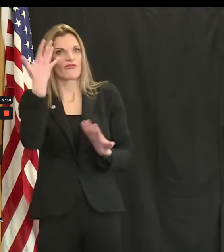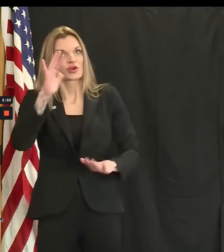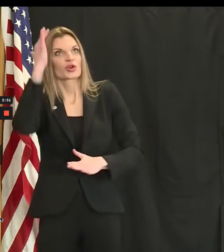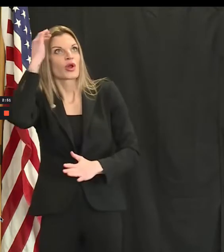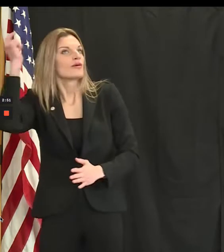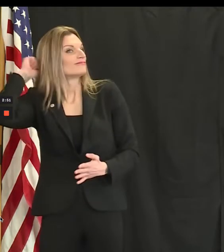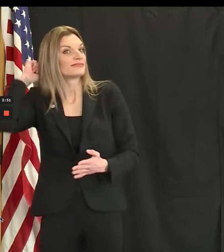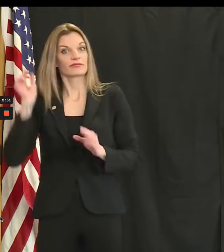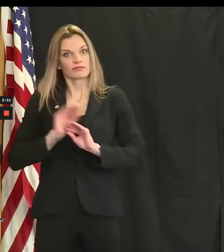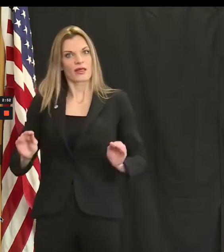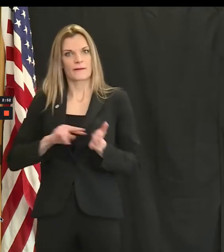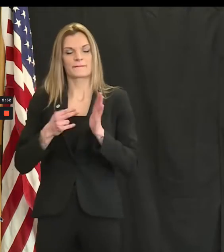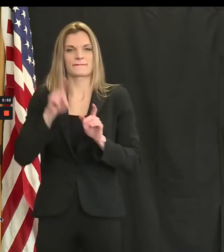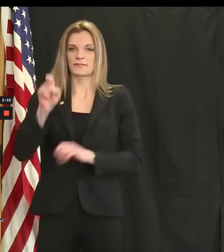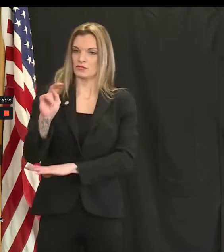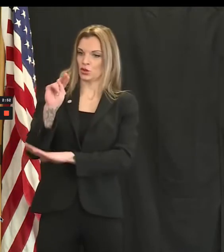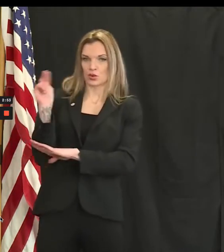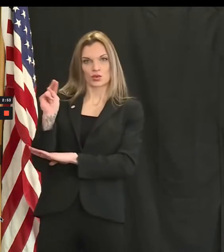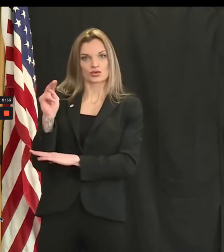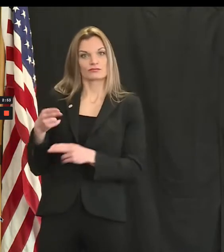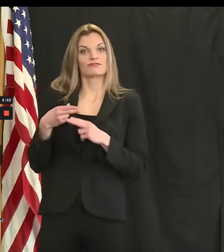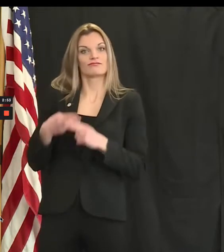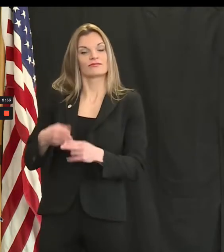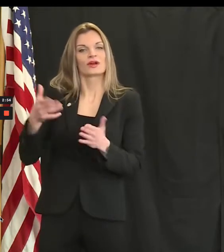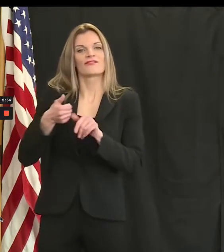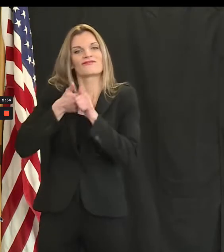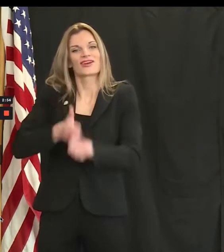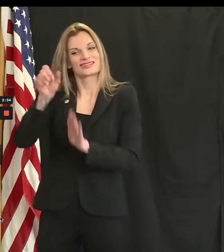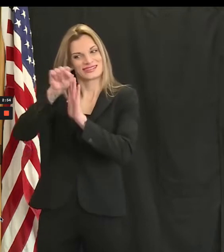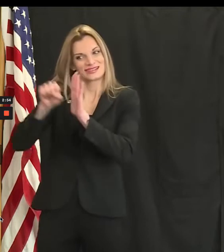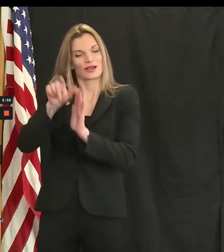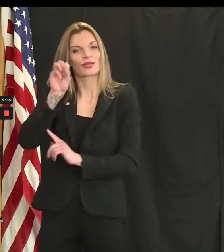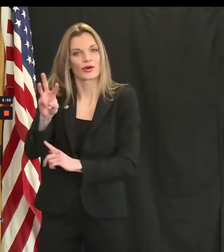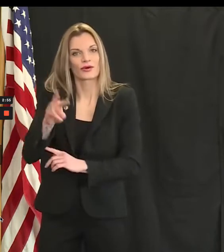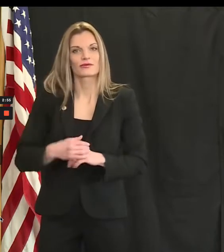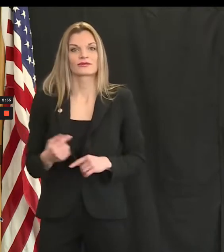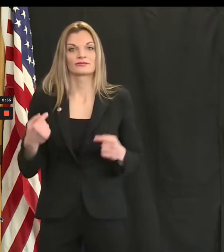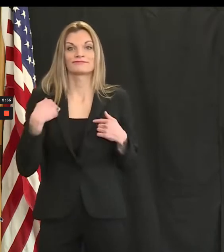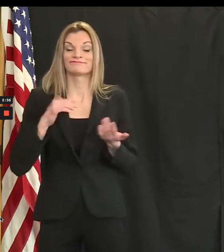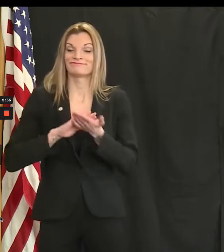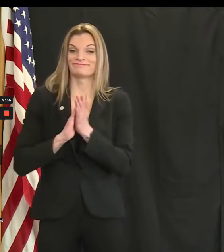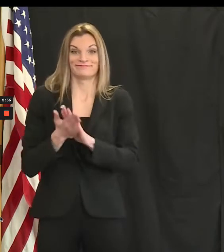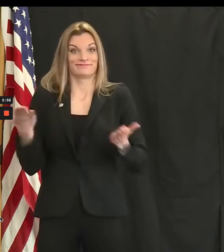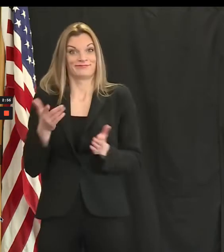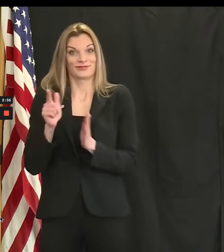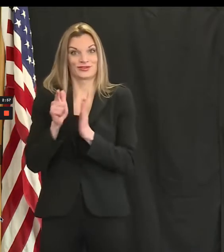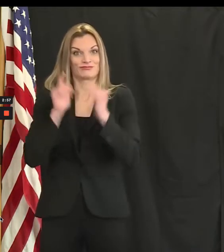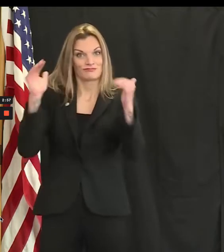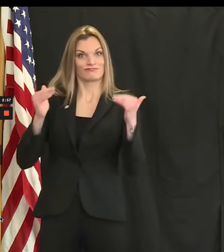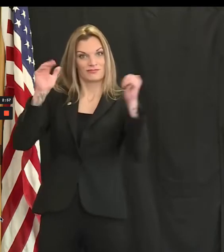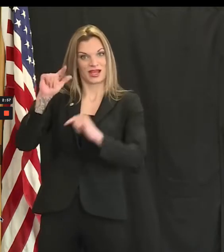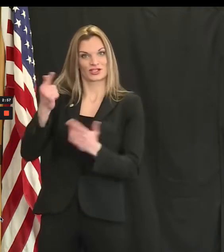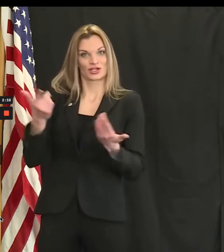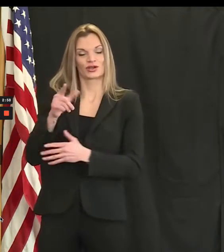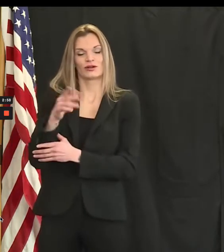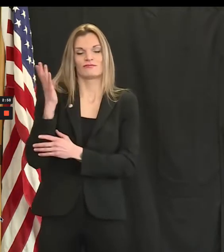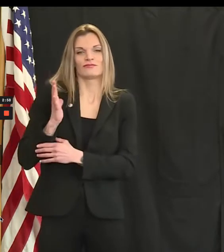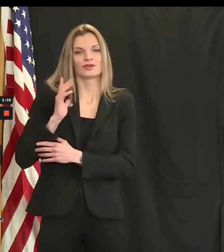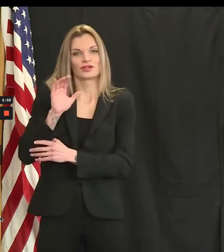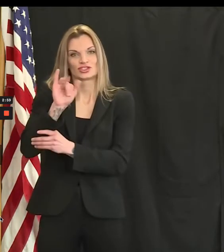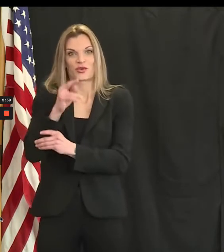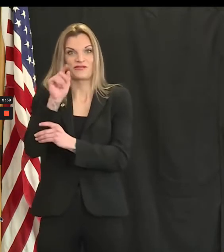and responsibilities under state law. When I took office on January 1st of 2019 and took over